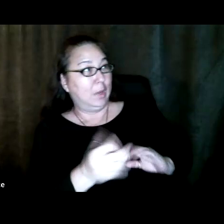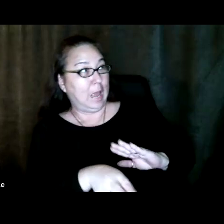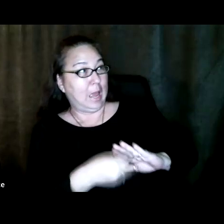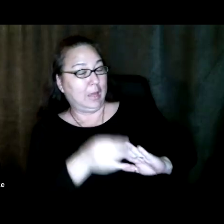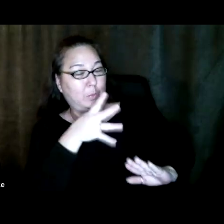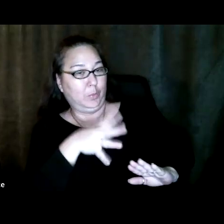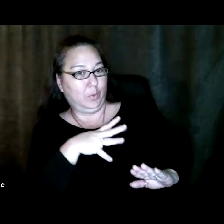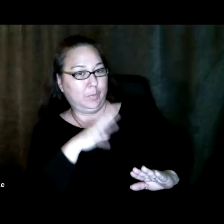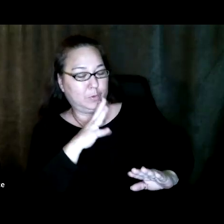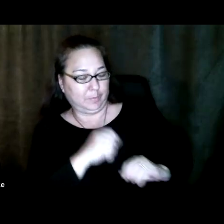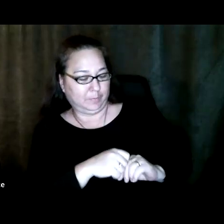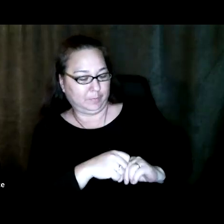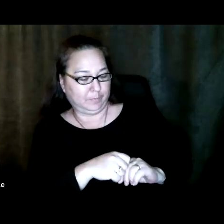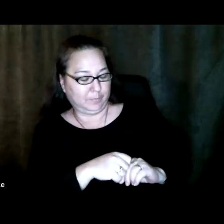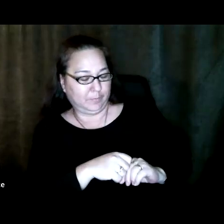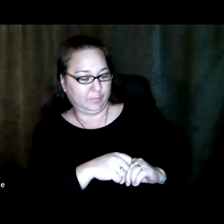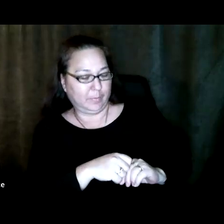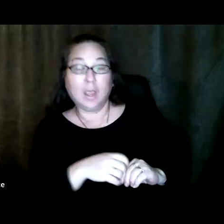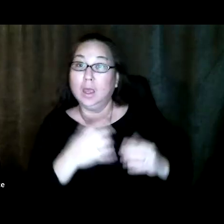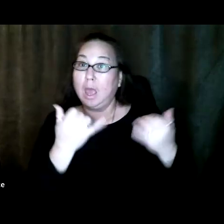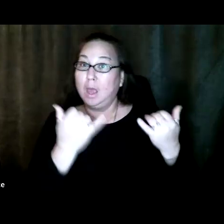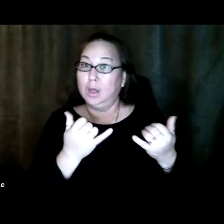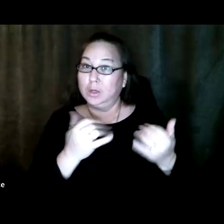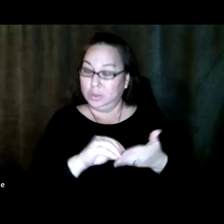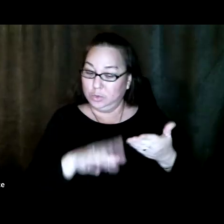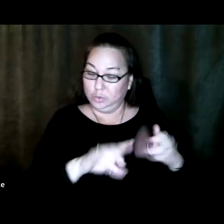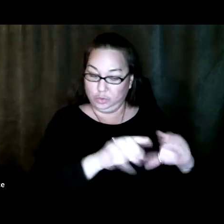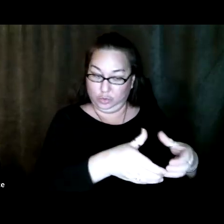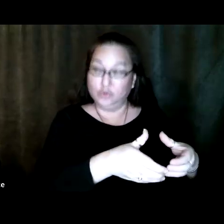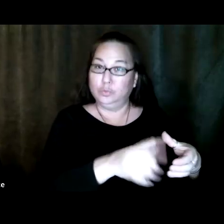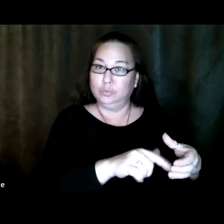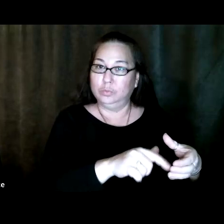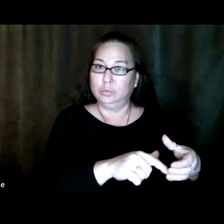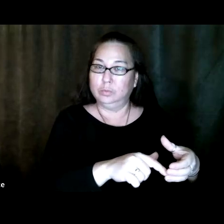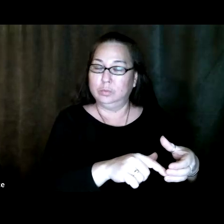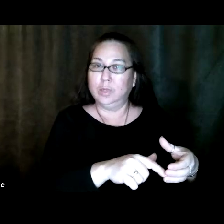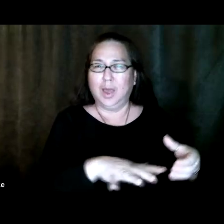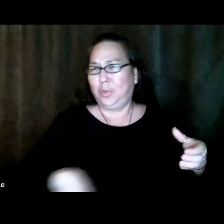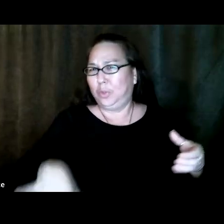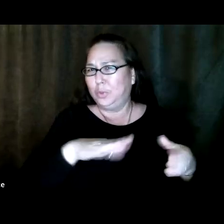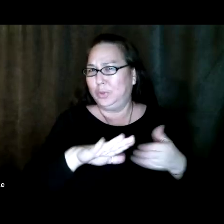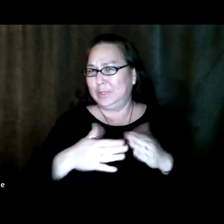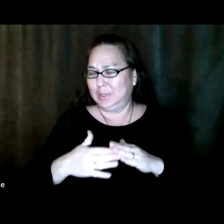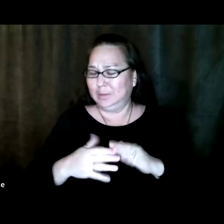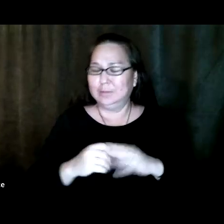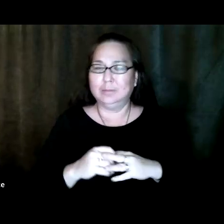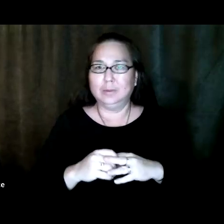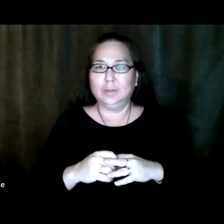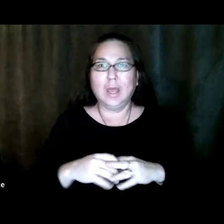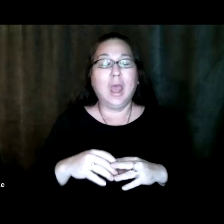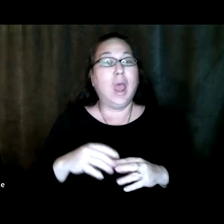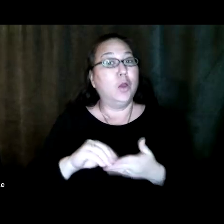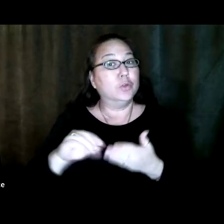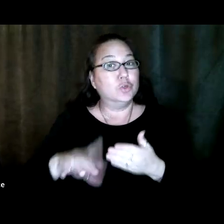students, given our current climate in across cities, are the students who are coming from other